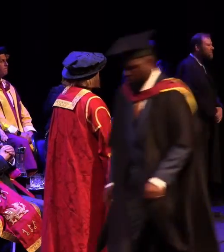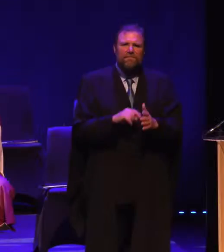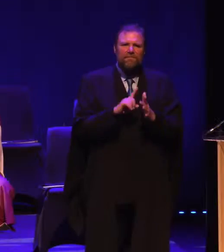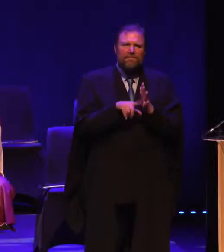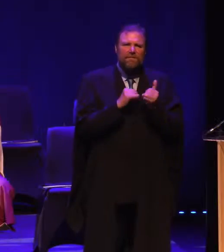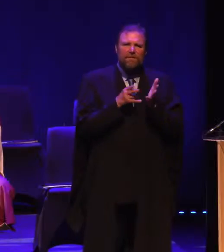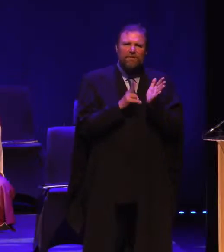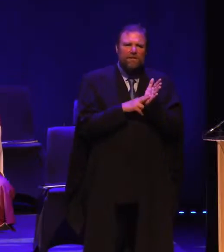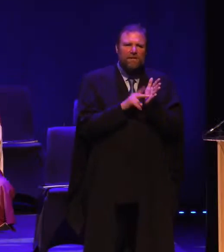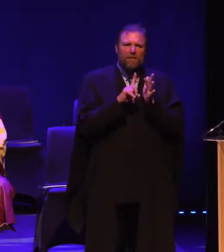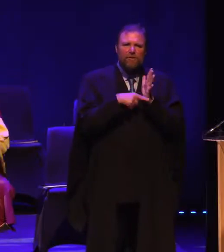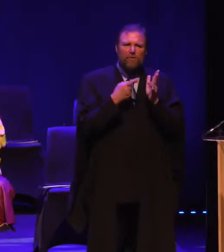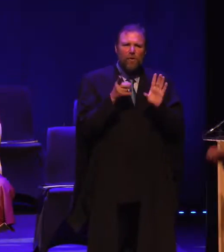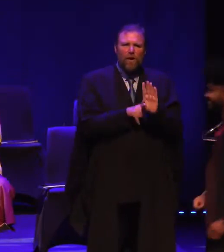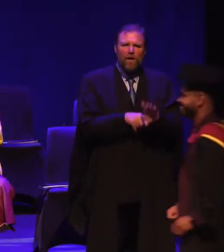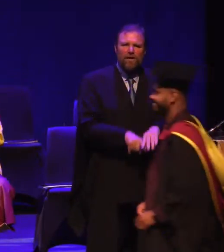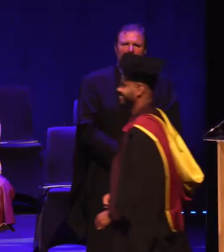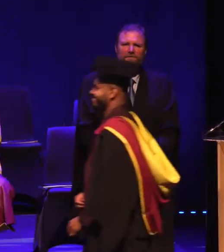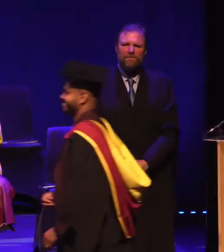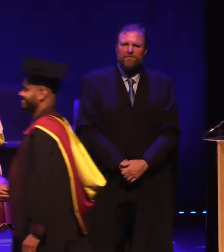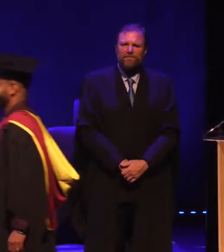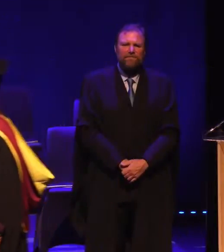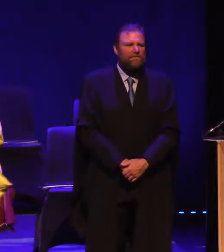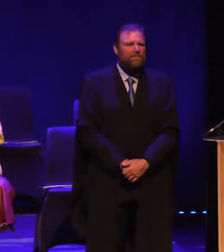Jessel Joy.